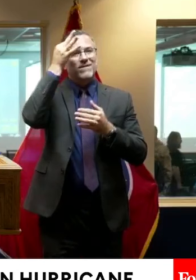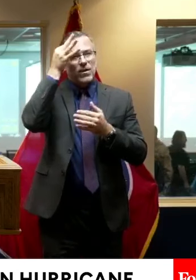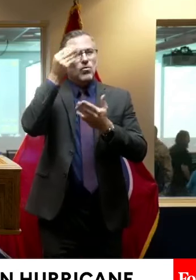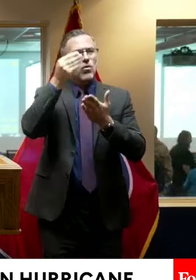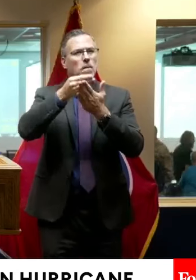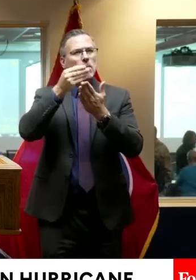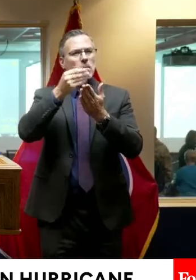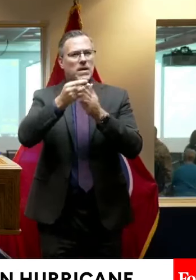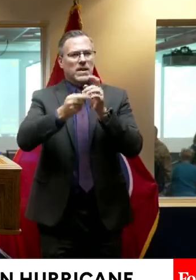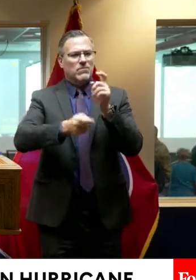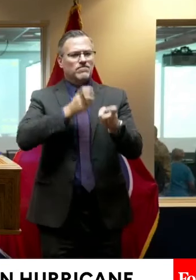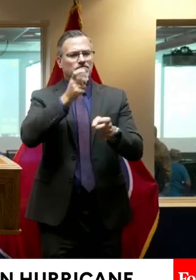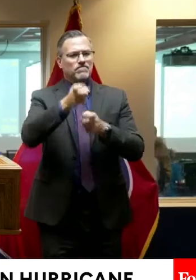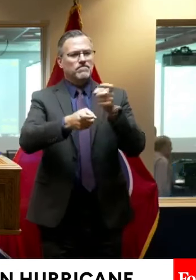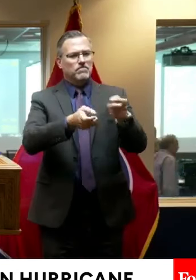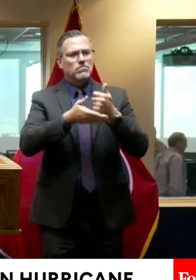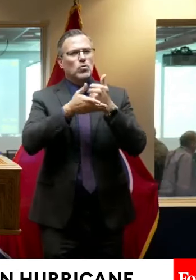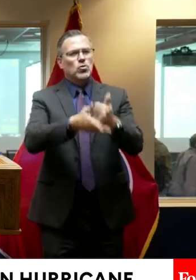to be done,